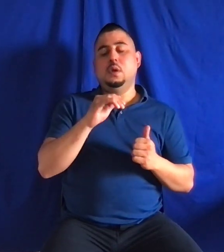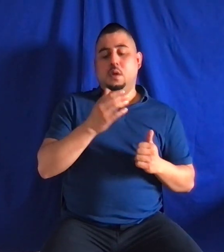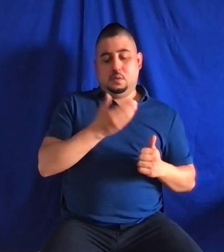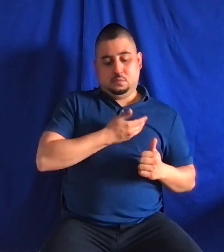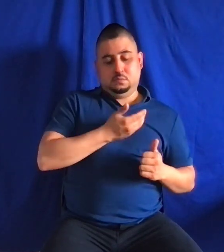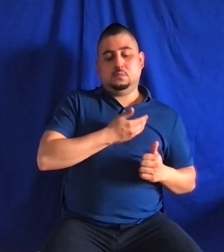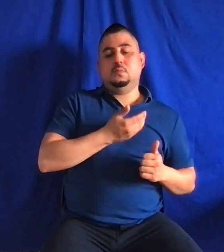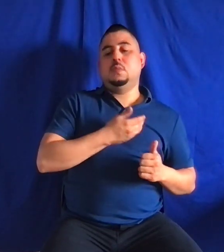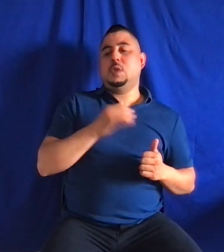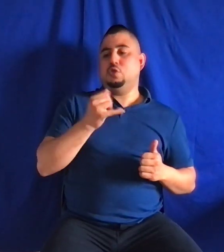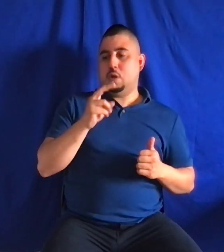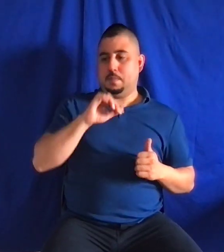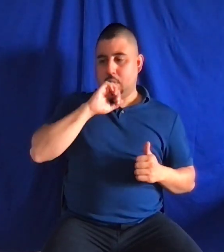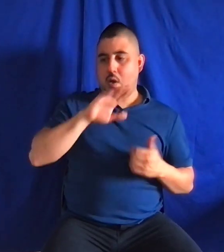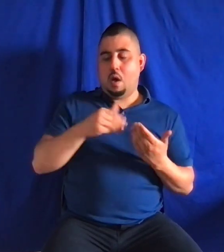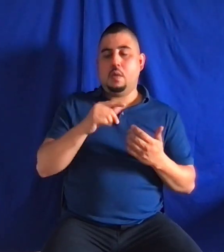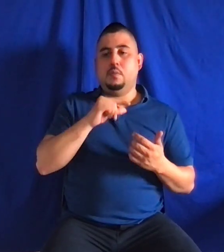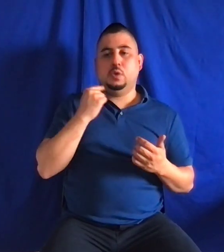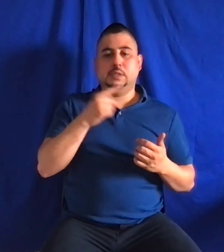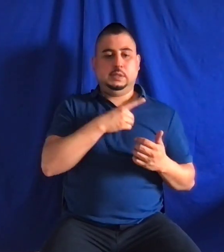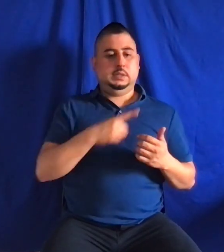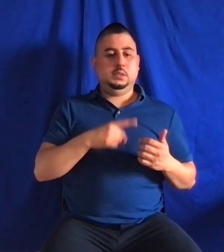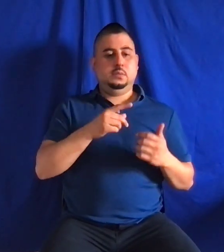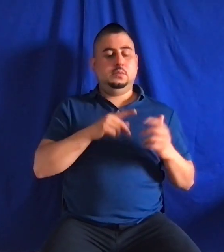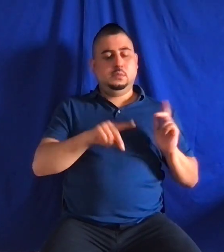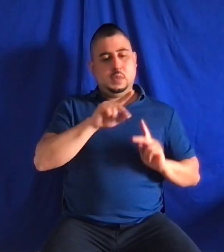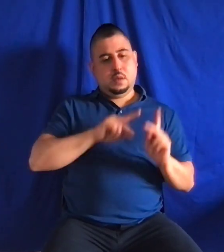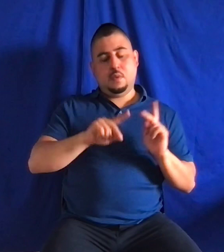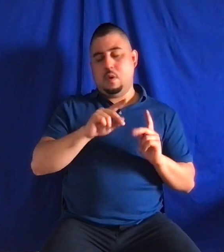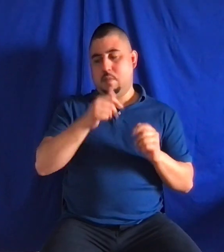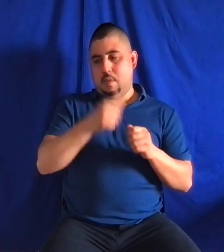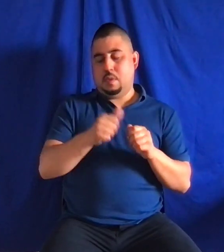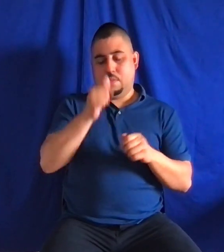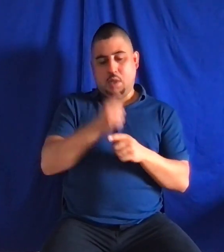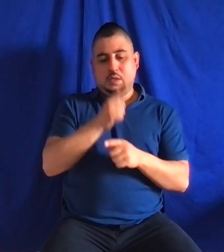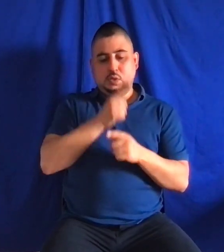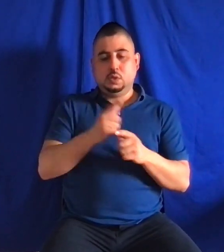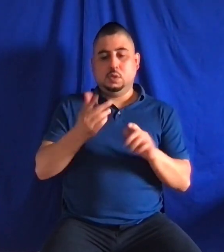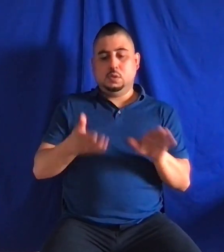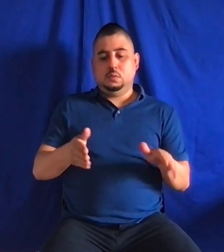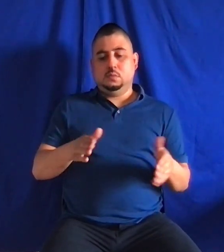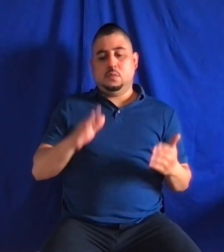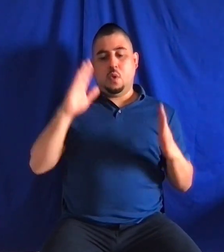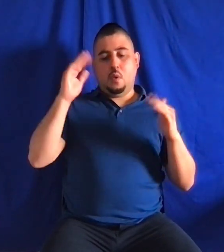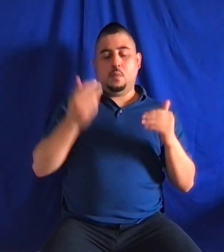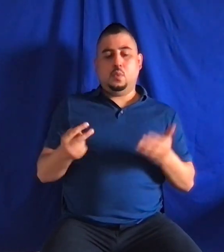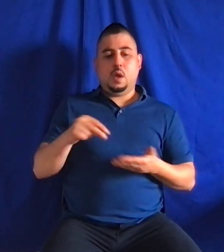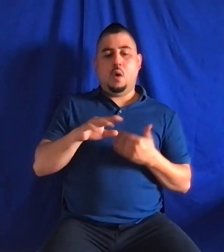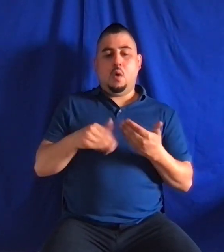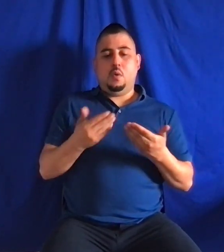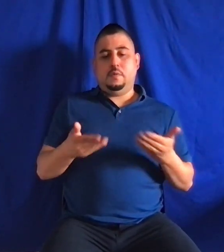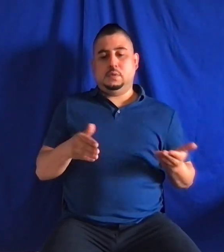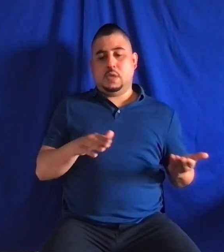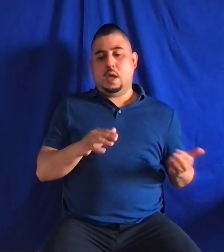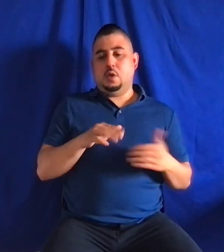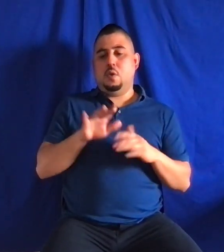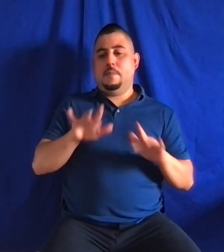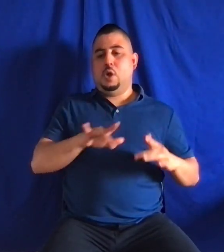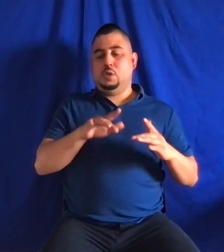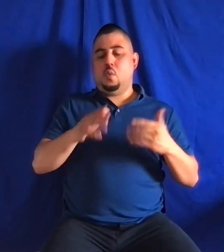entire people. Remember also our brothers and sisters who have fallen asleep in the hope of the resurrection, and all who have died in your mercy. Welcome them into the